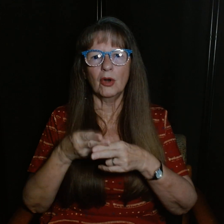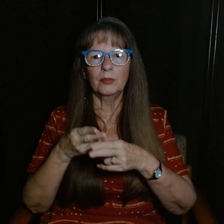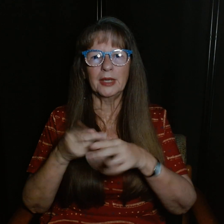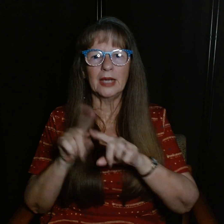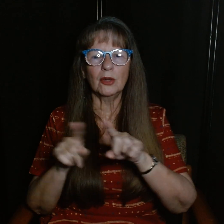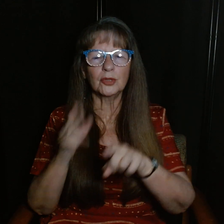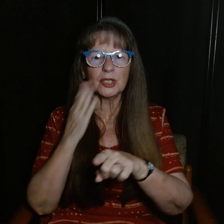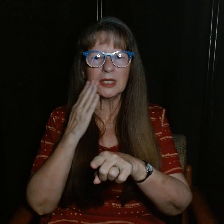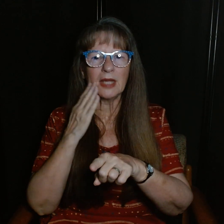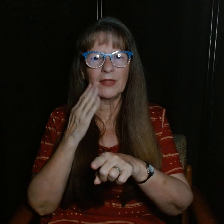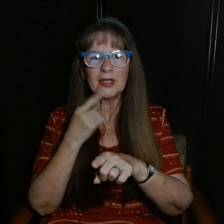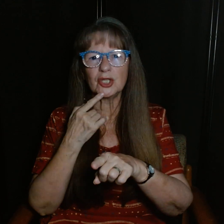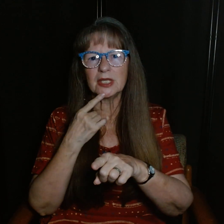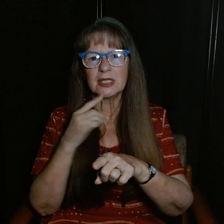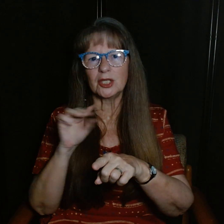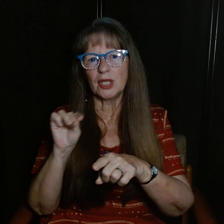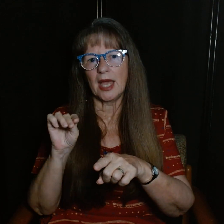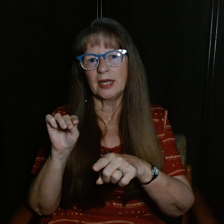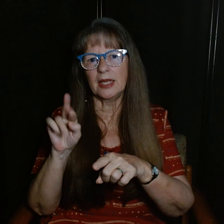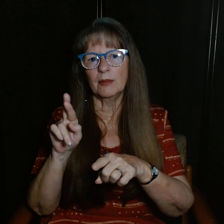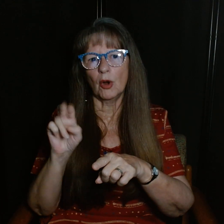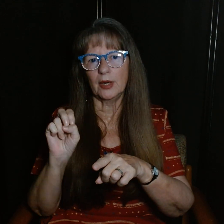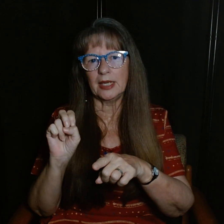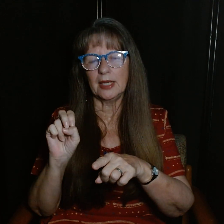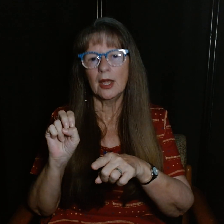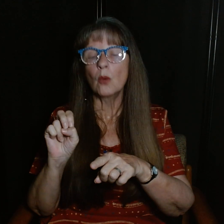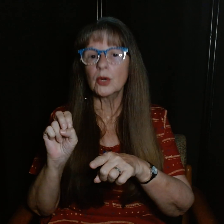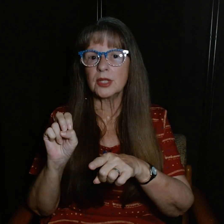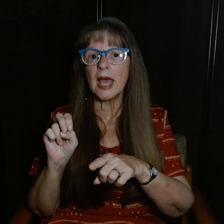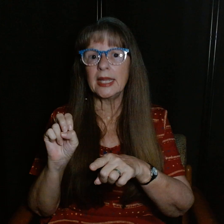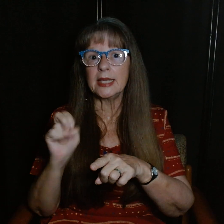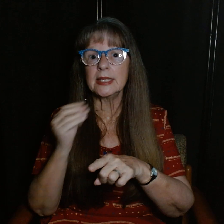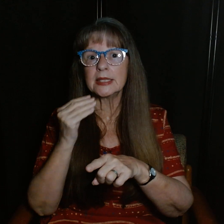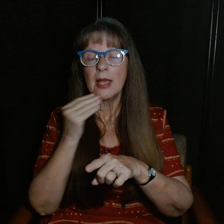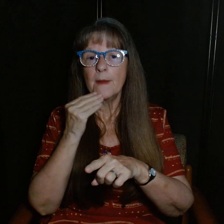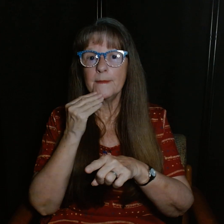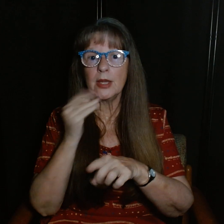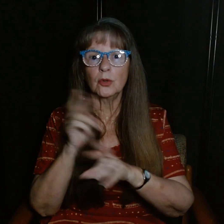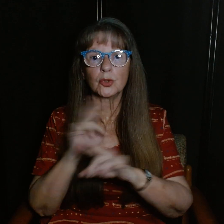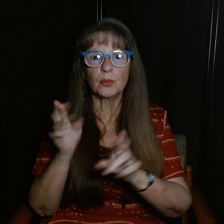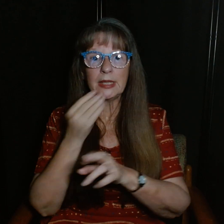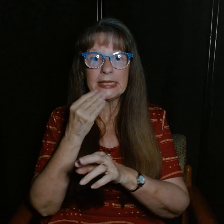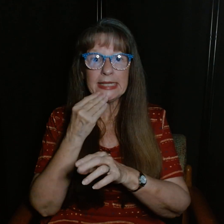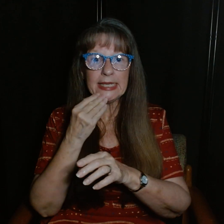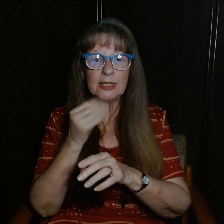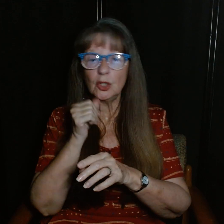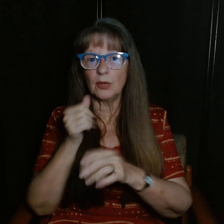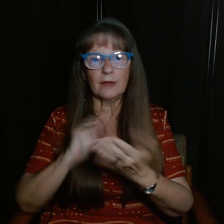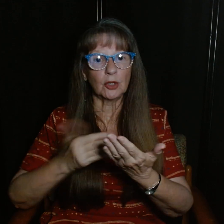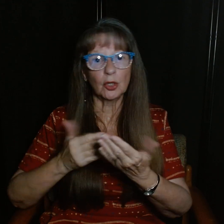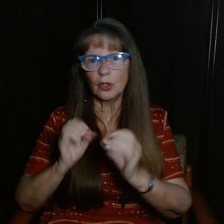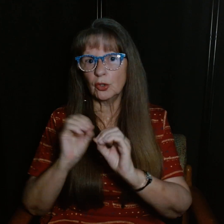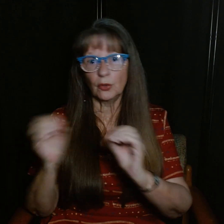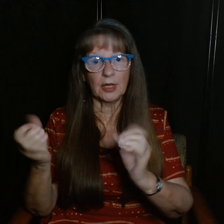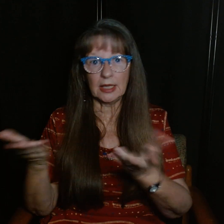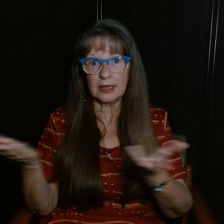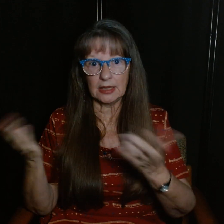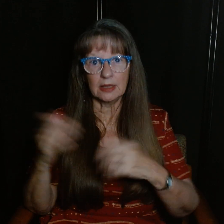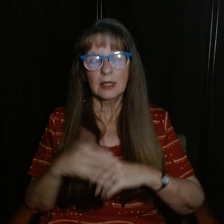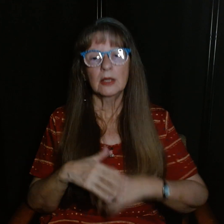but I think she did say she had an MRE, which that is meals ready to eat. You don't have to cook it or anything.